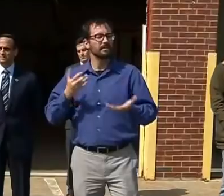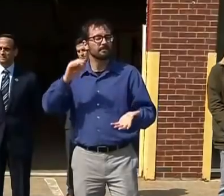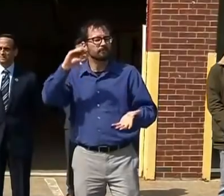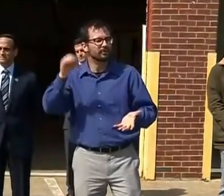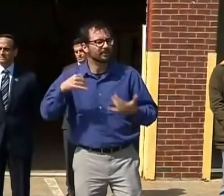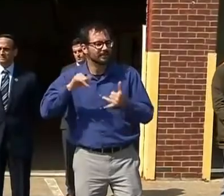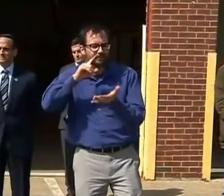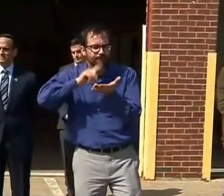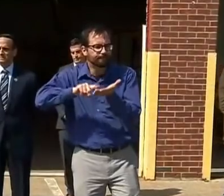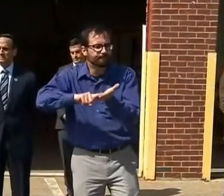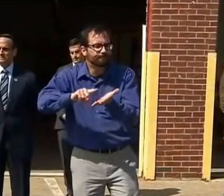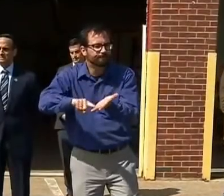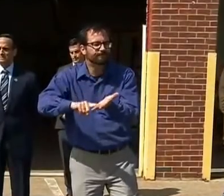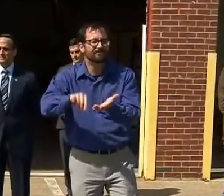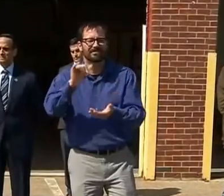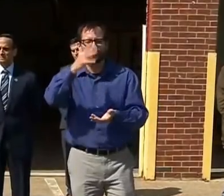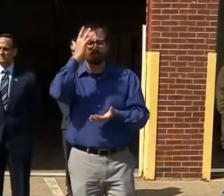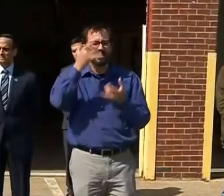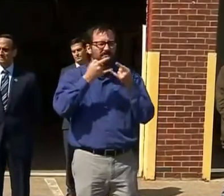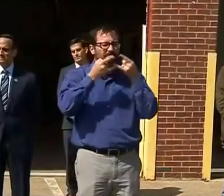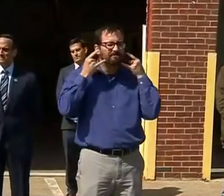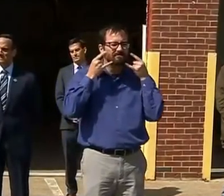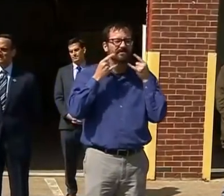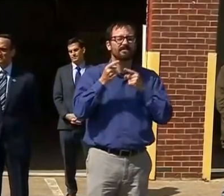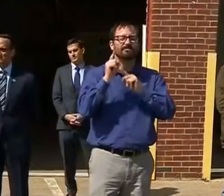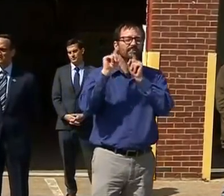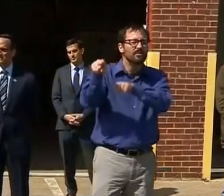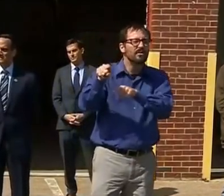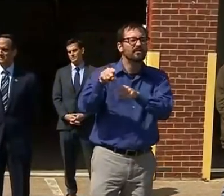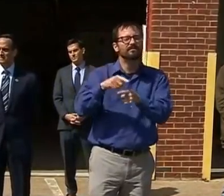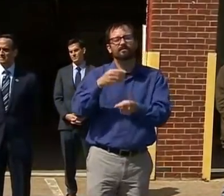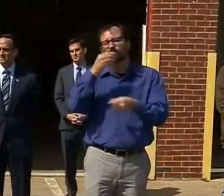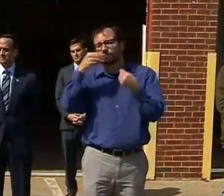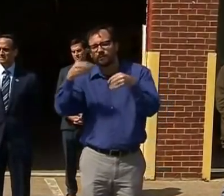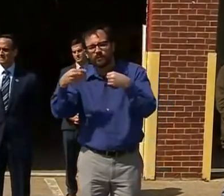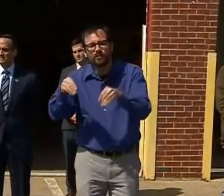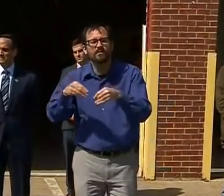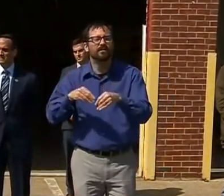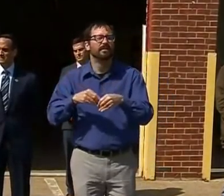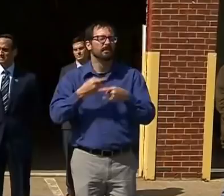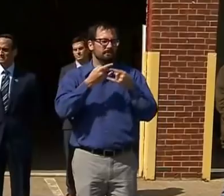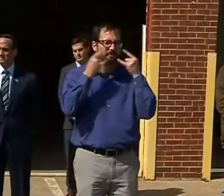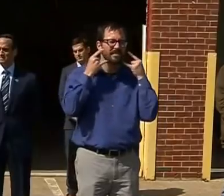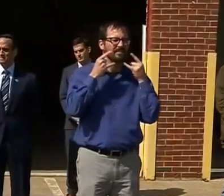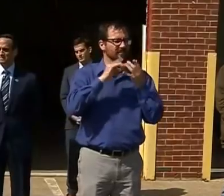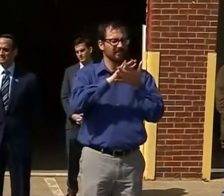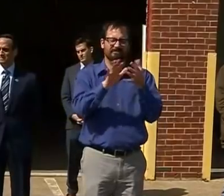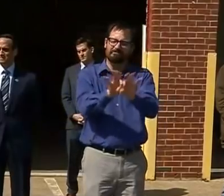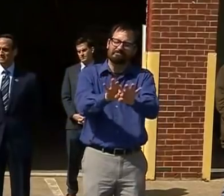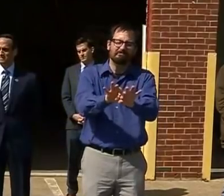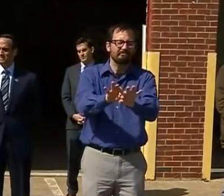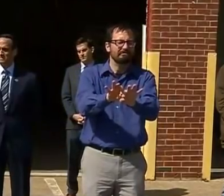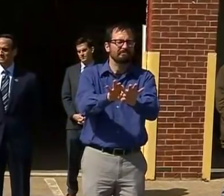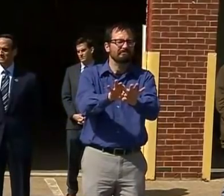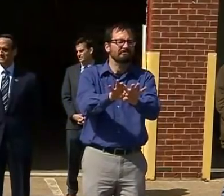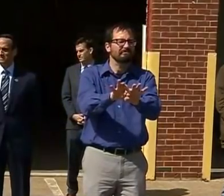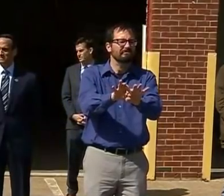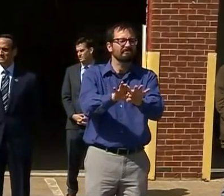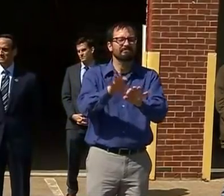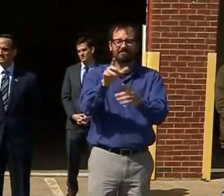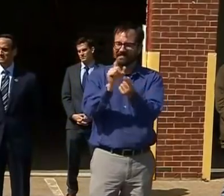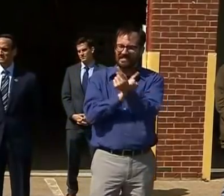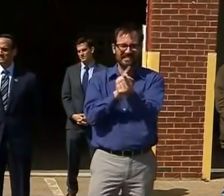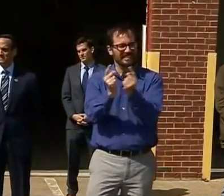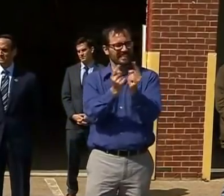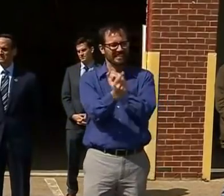other place where they can't be sure about their ability to distance is to not just protect themselves from others, but to protect others